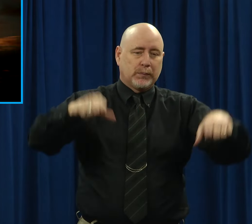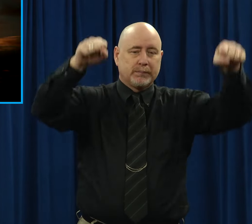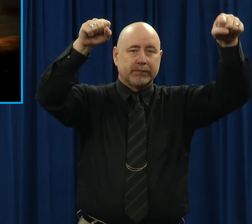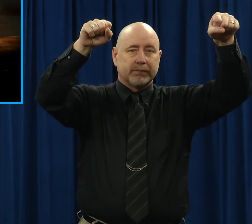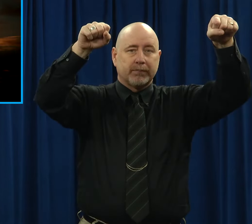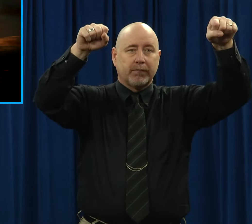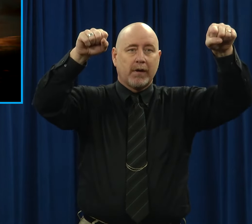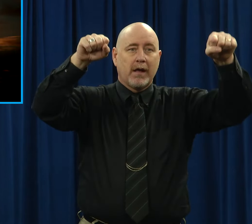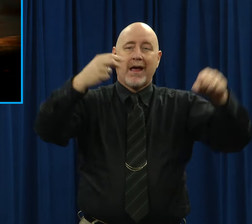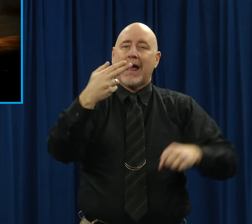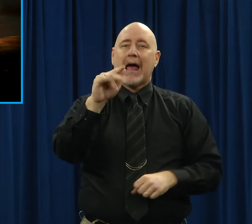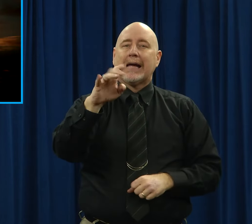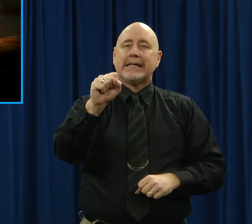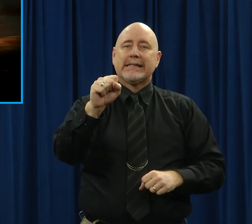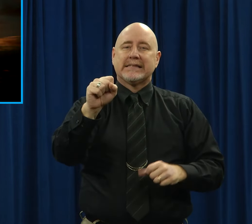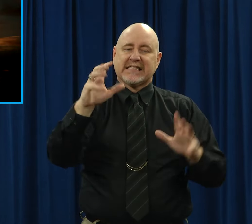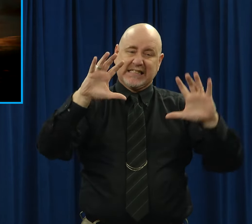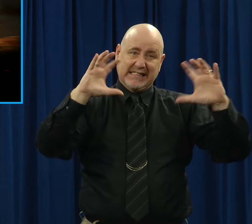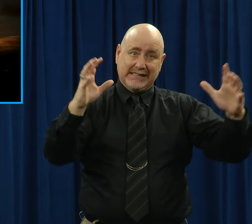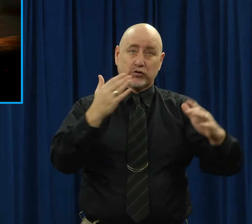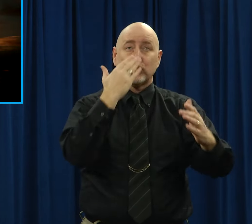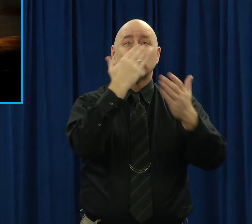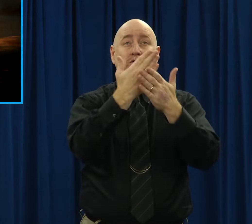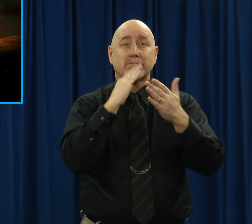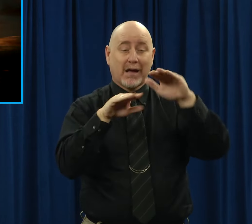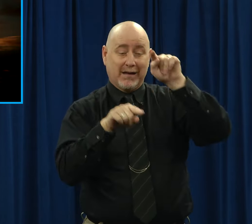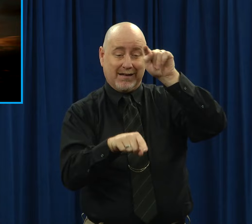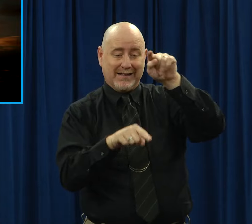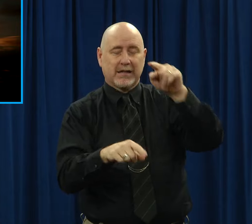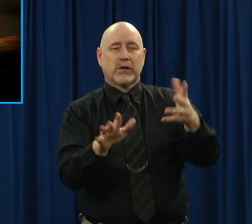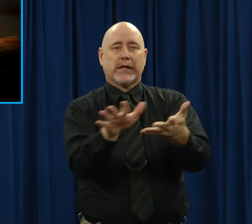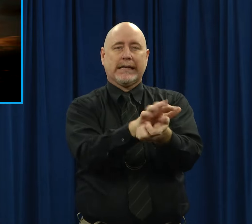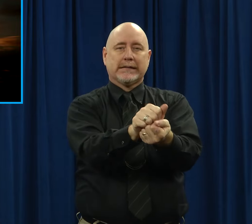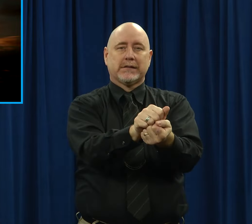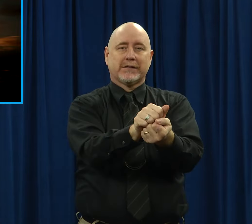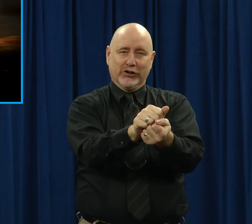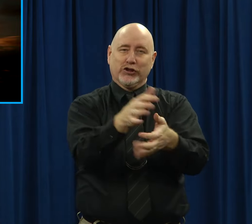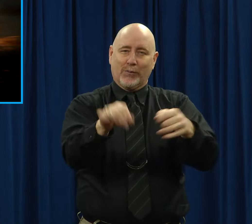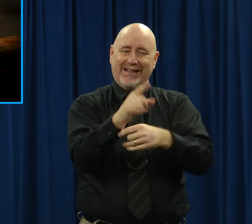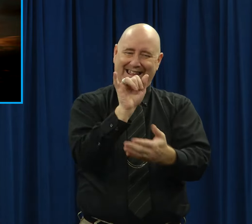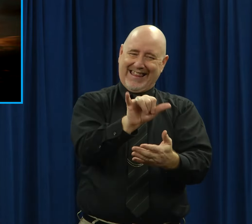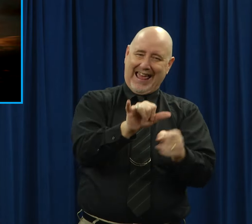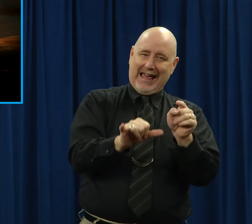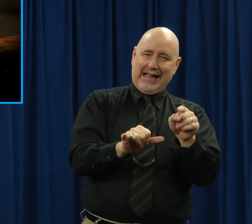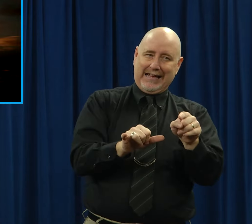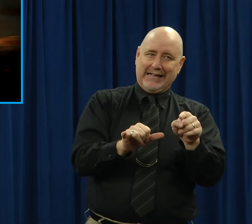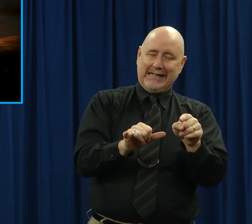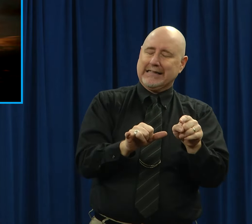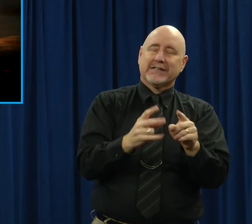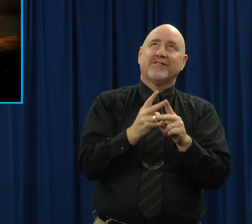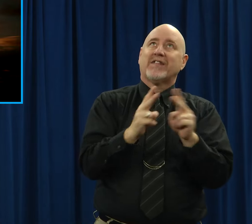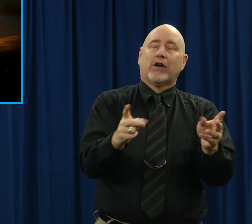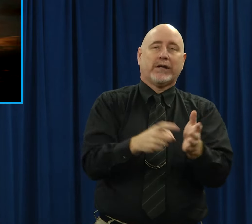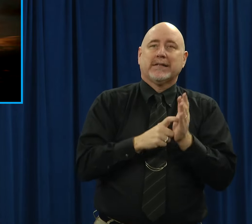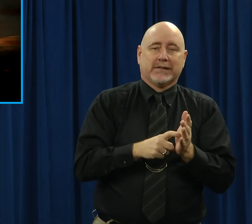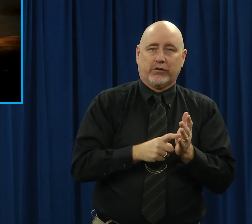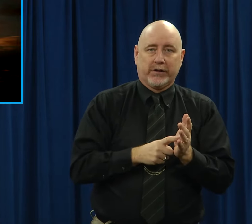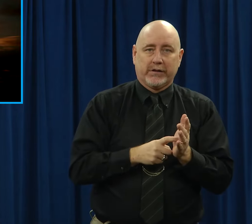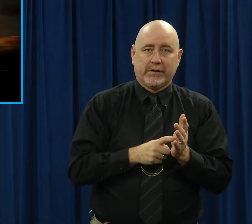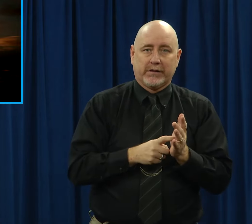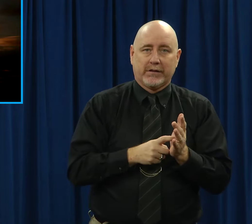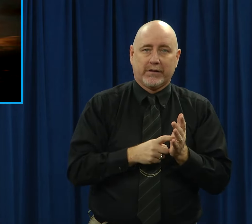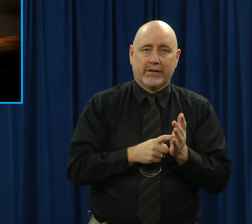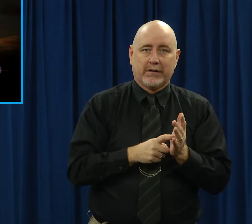be emptied and the Hadean world will come to an end. It is this day. The Judgment Day is oh so